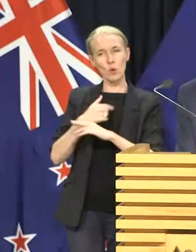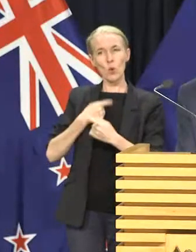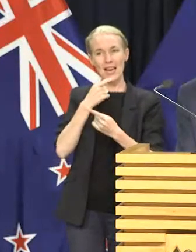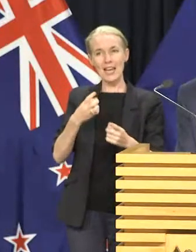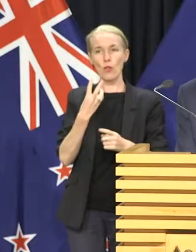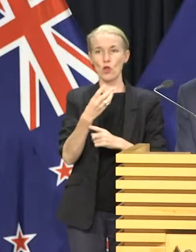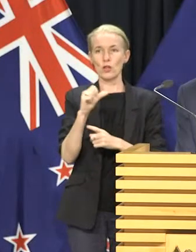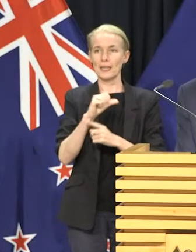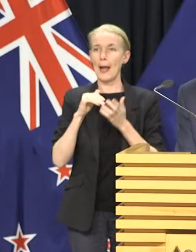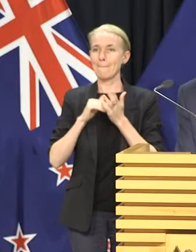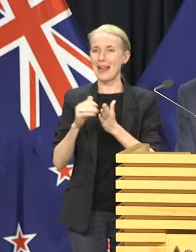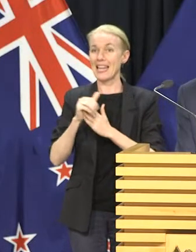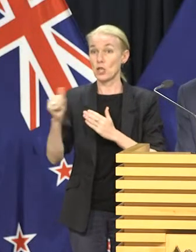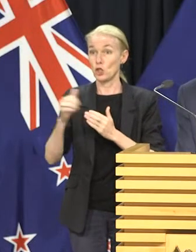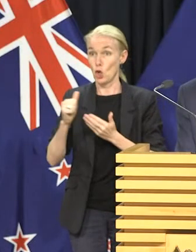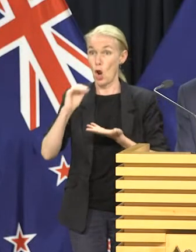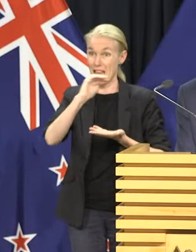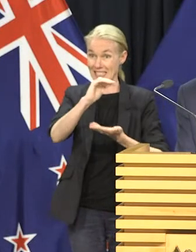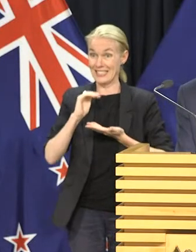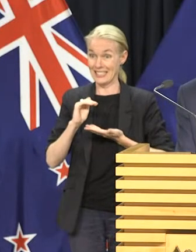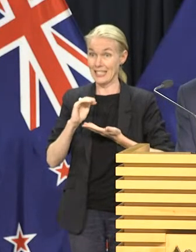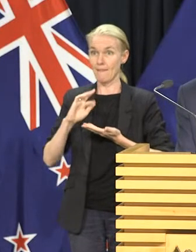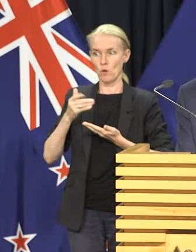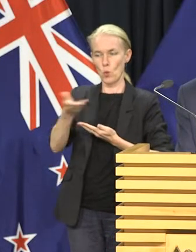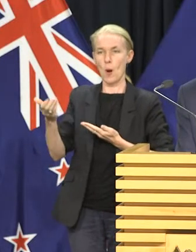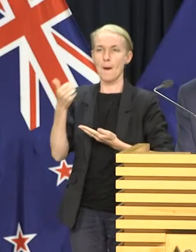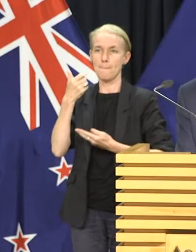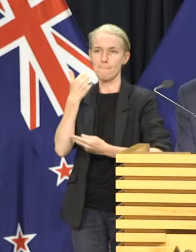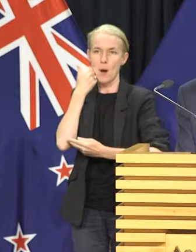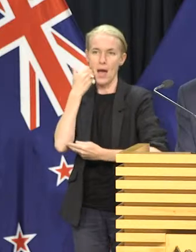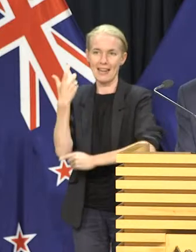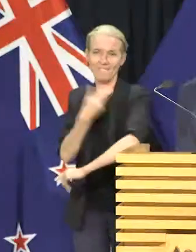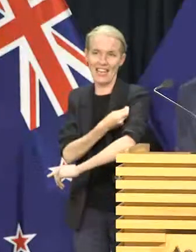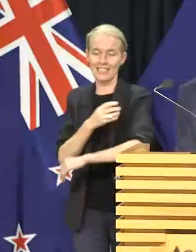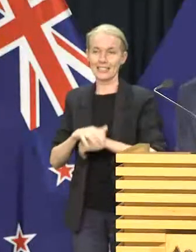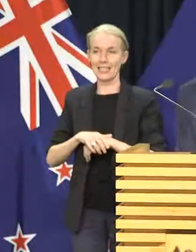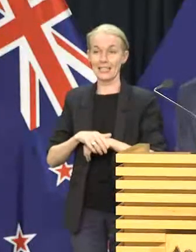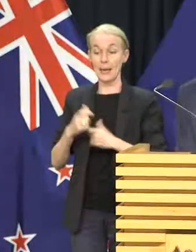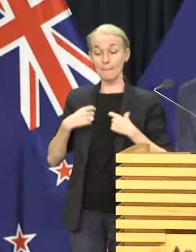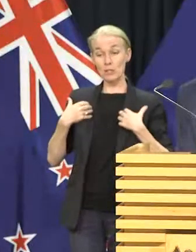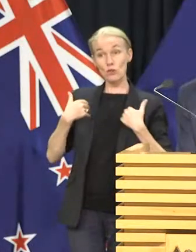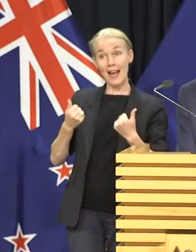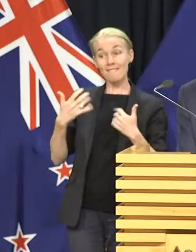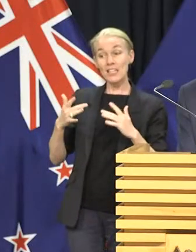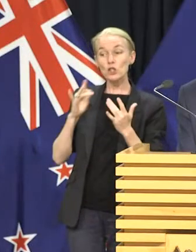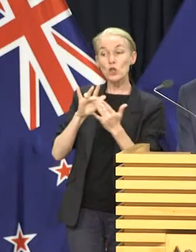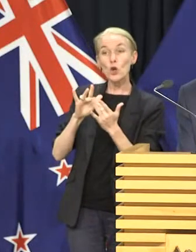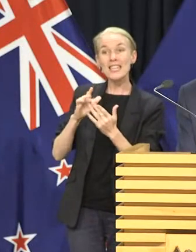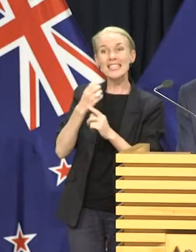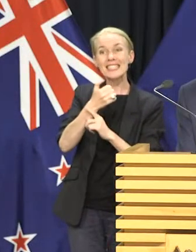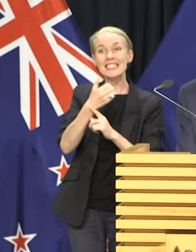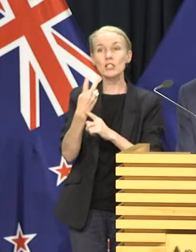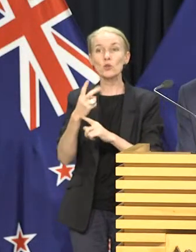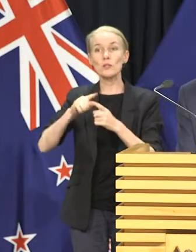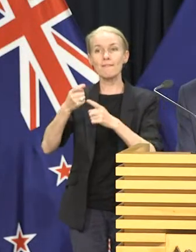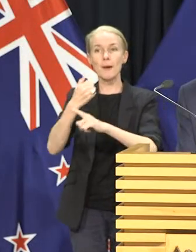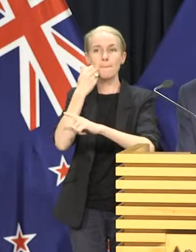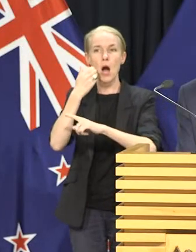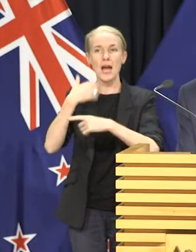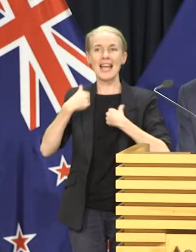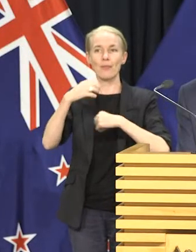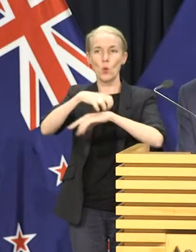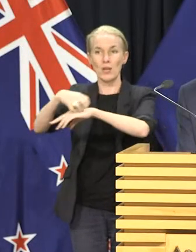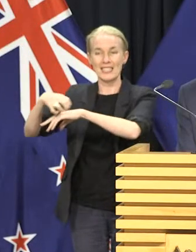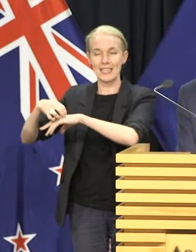for Māori vaccine and immunisation package, and the Ministry of Health has been in talks with 62 Māori health providers about the